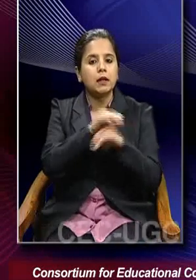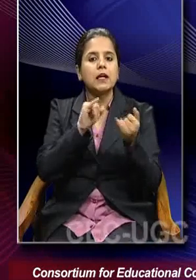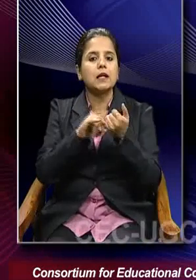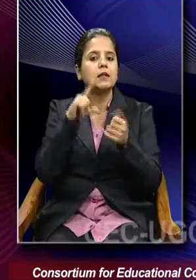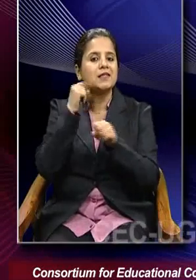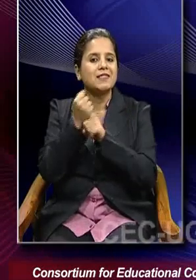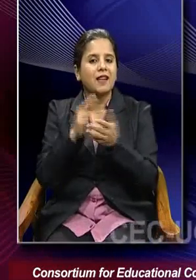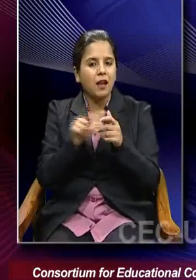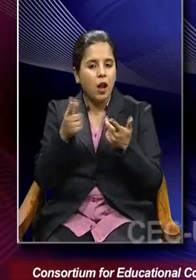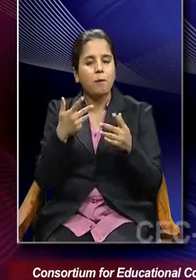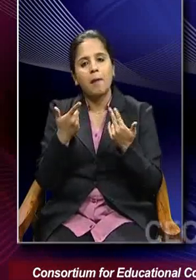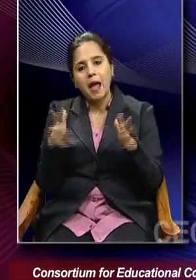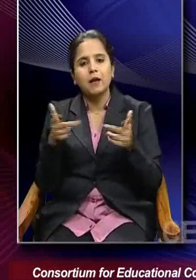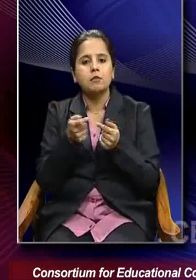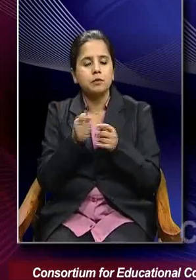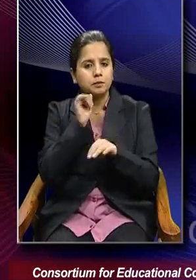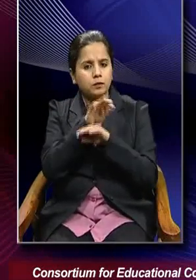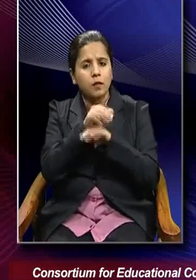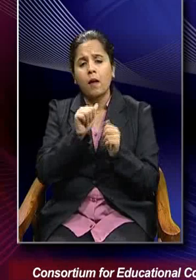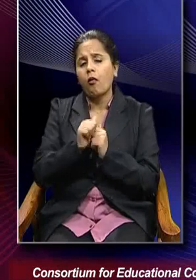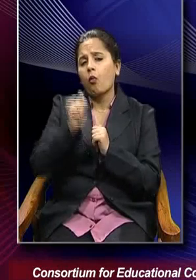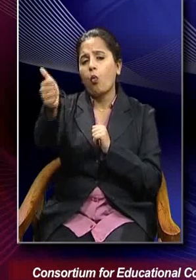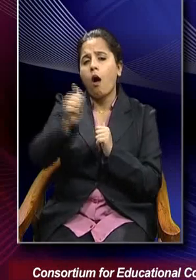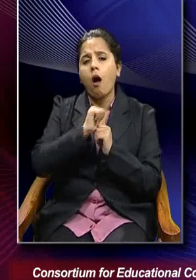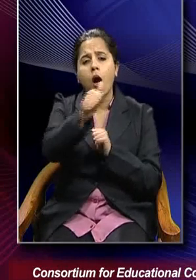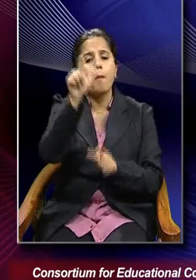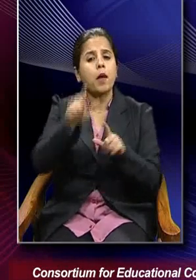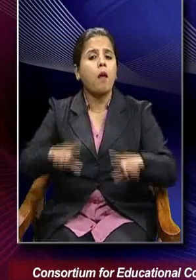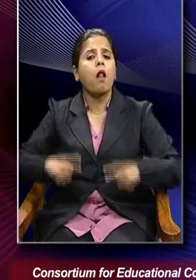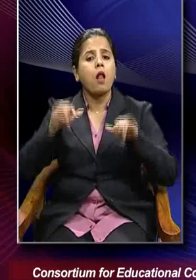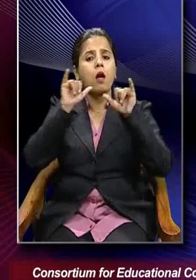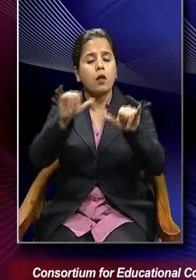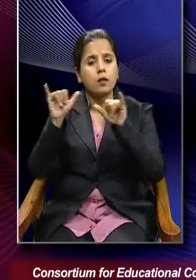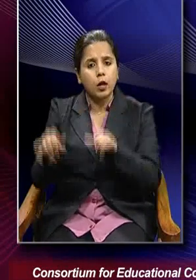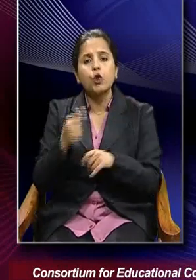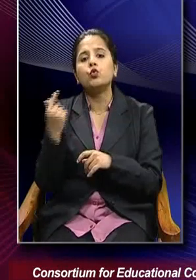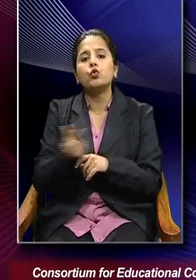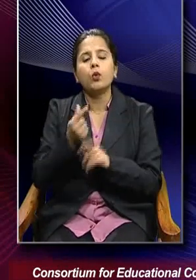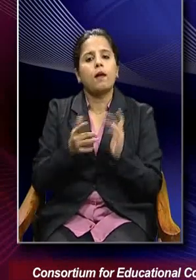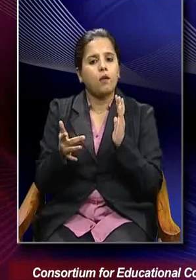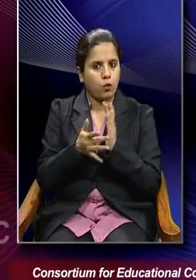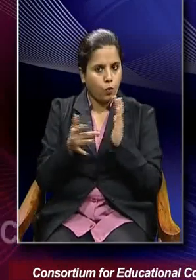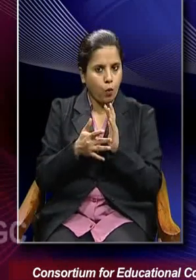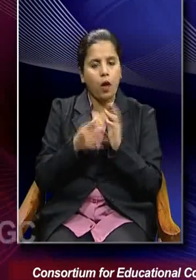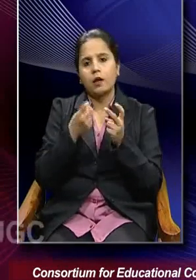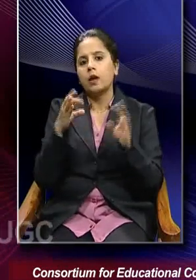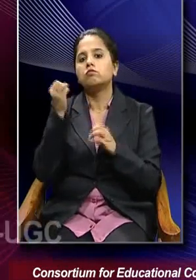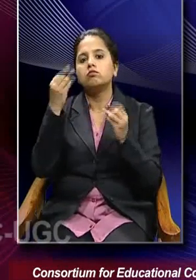and messages over long distances using electronic